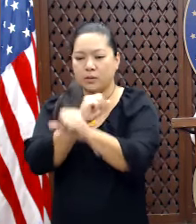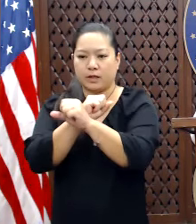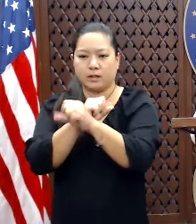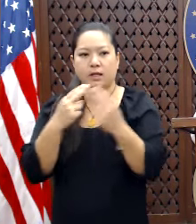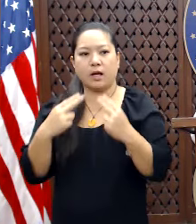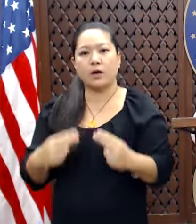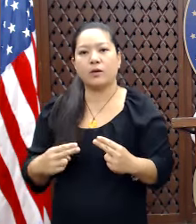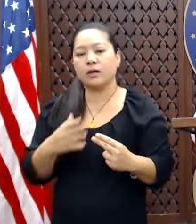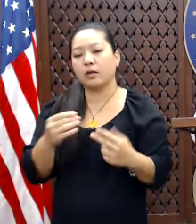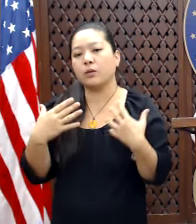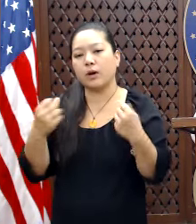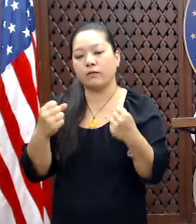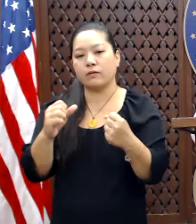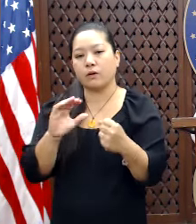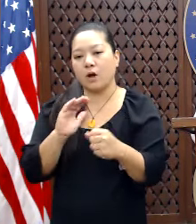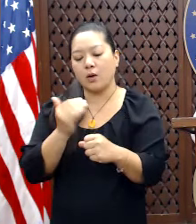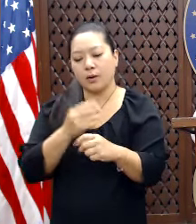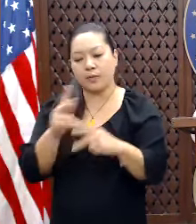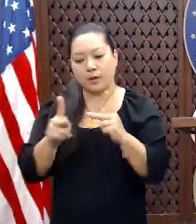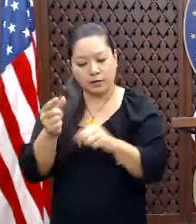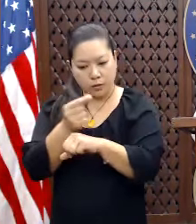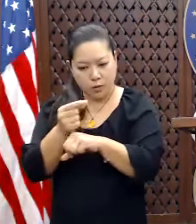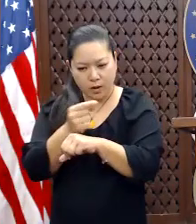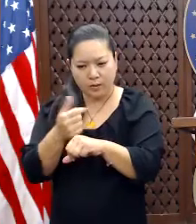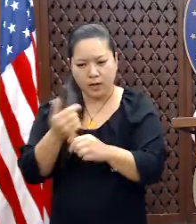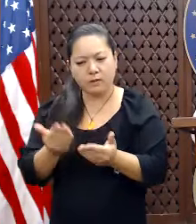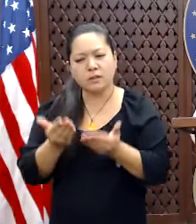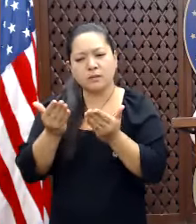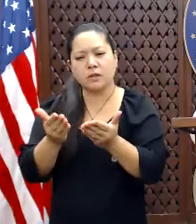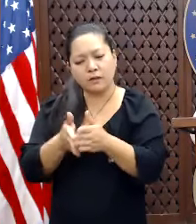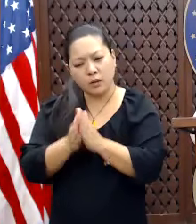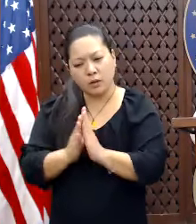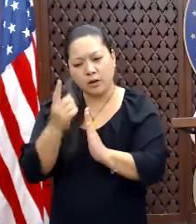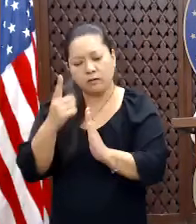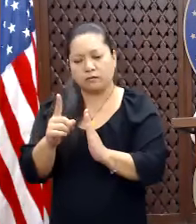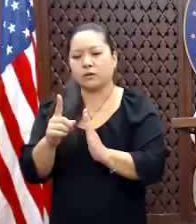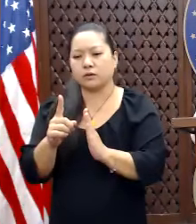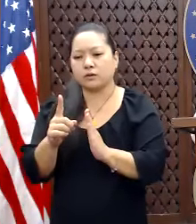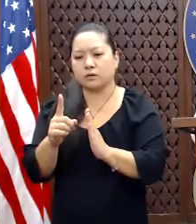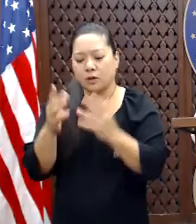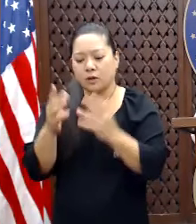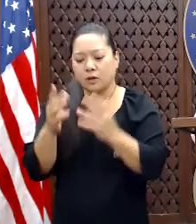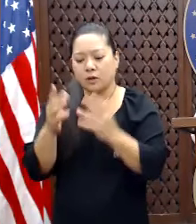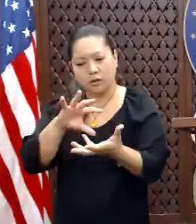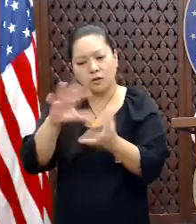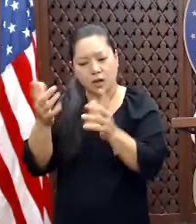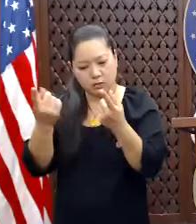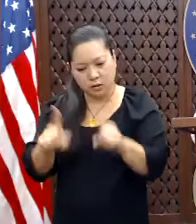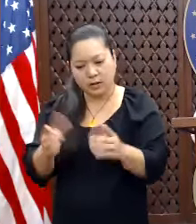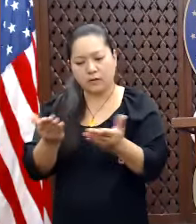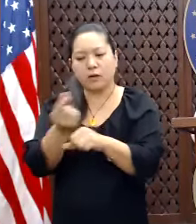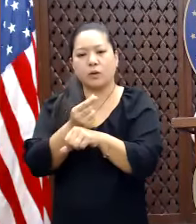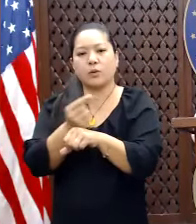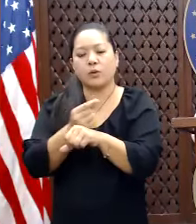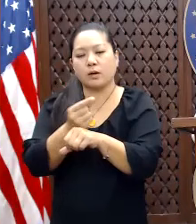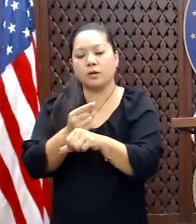health and well-being of the people of Guam. I submitted a request for a presidential disaster declaration for Guam